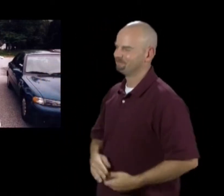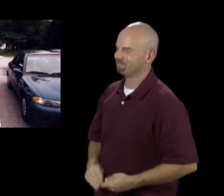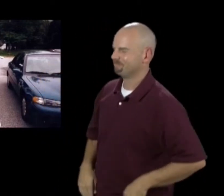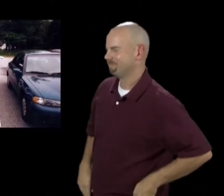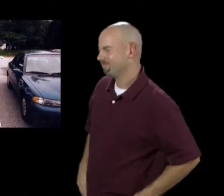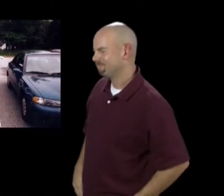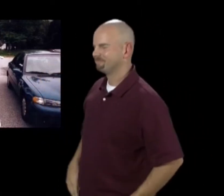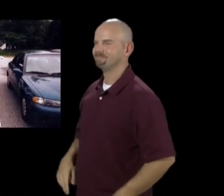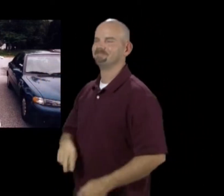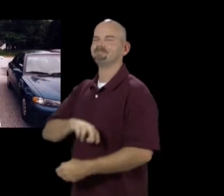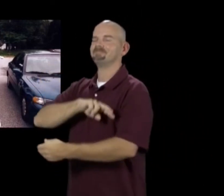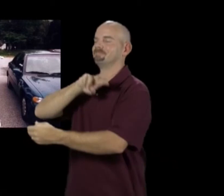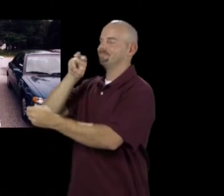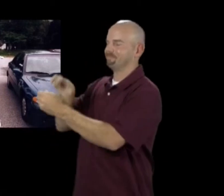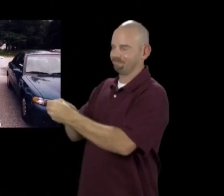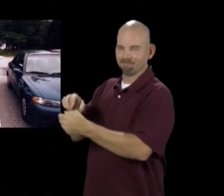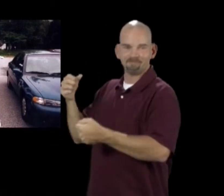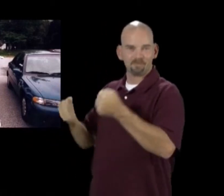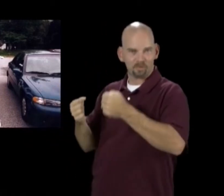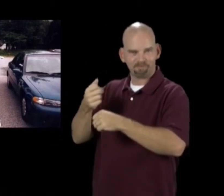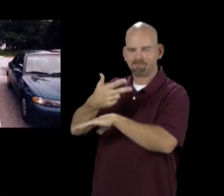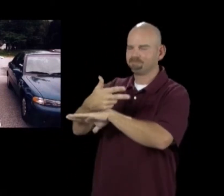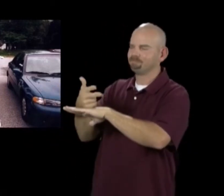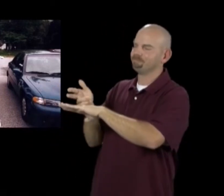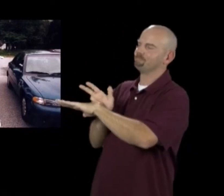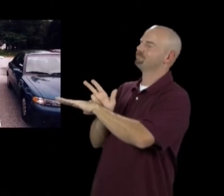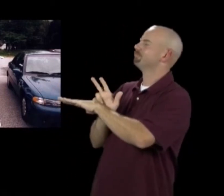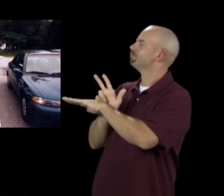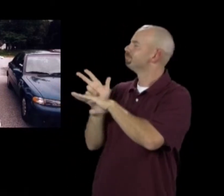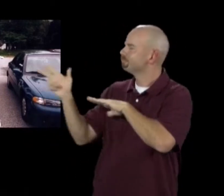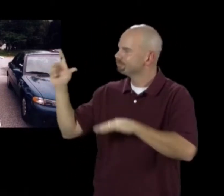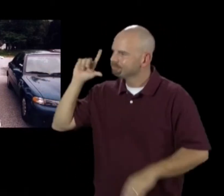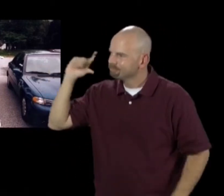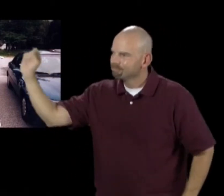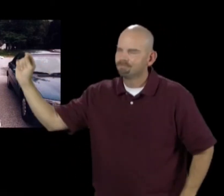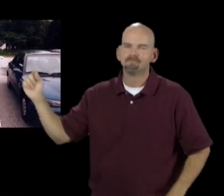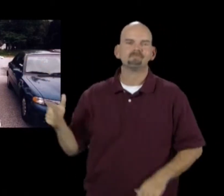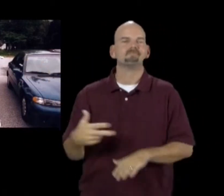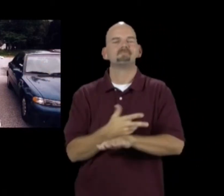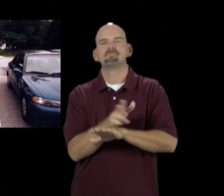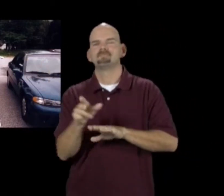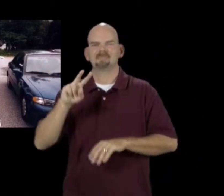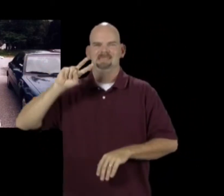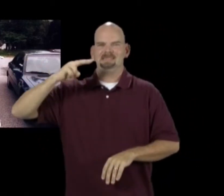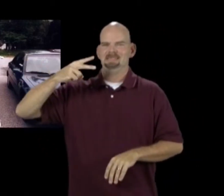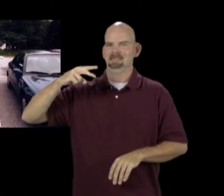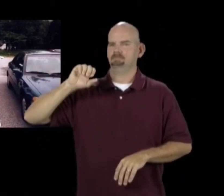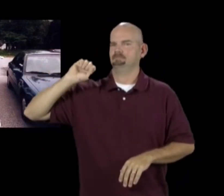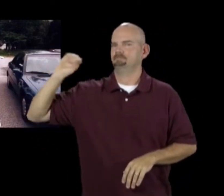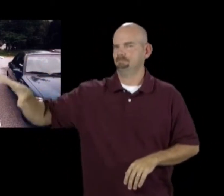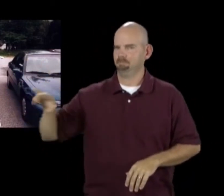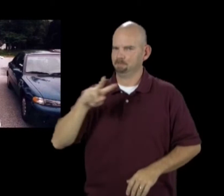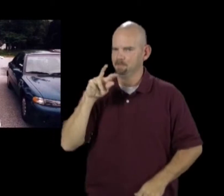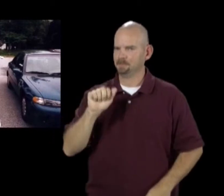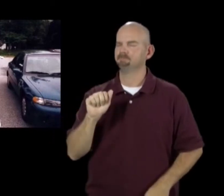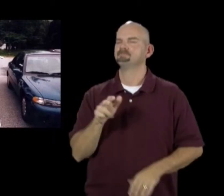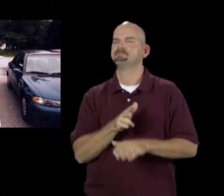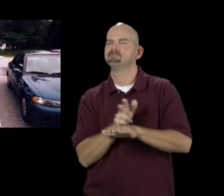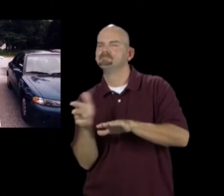you have a really nice car. I got back in my car and headed to the next delivery, which happened to be